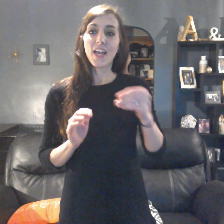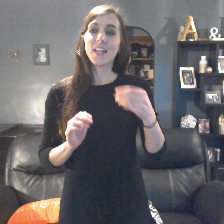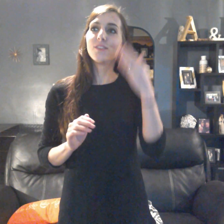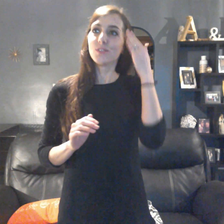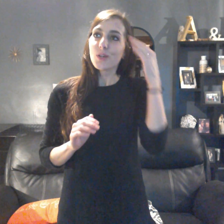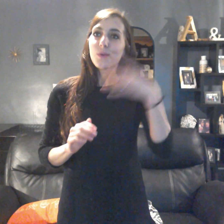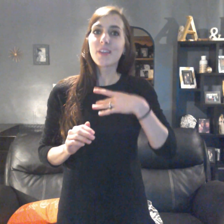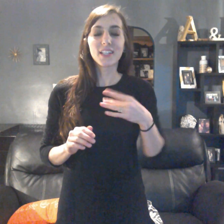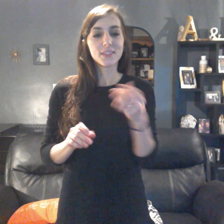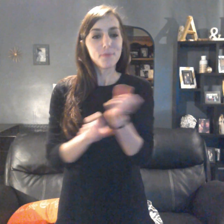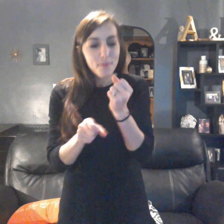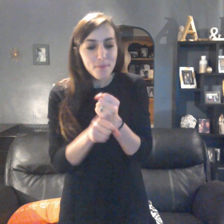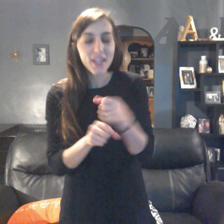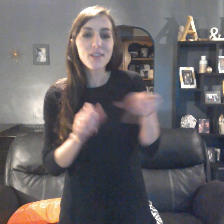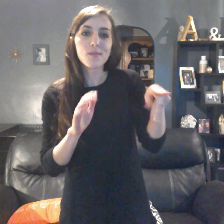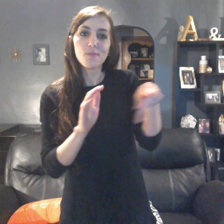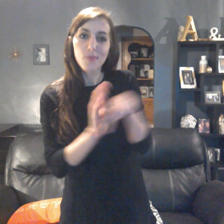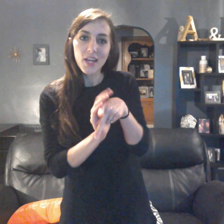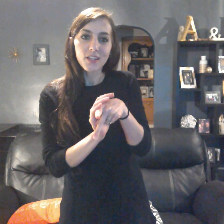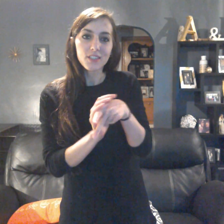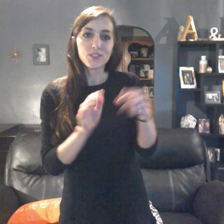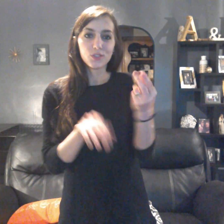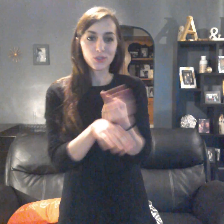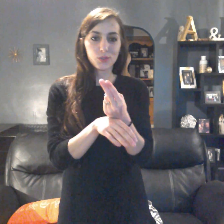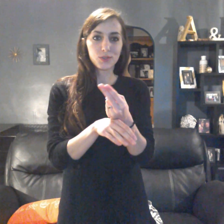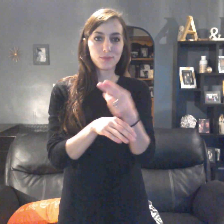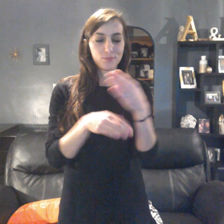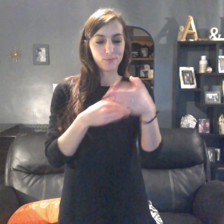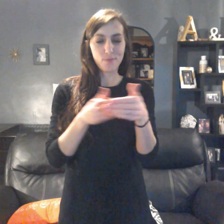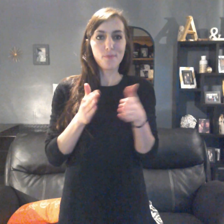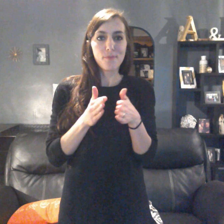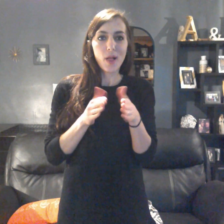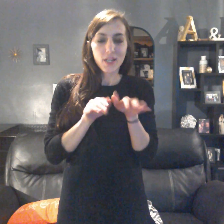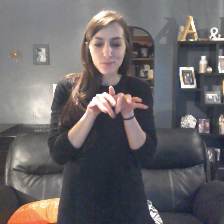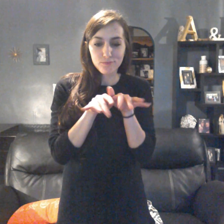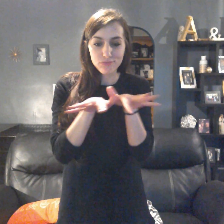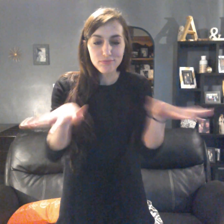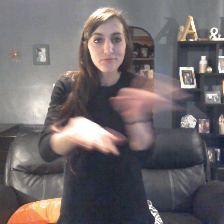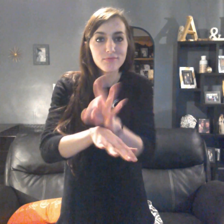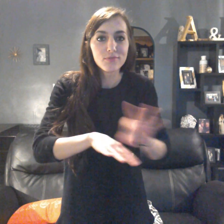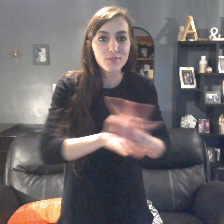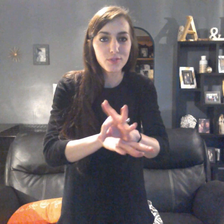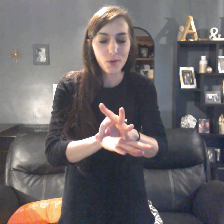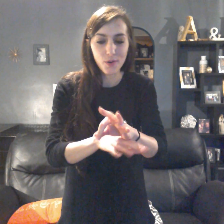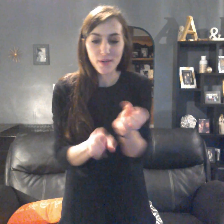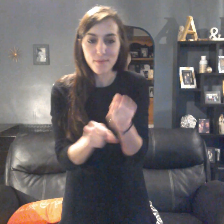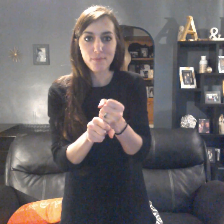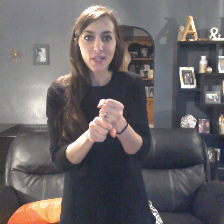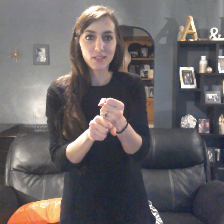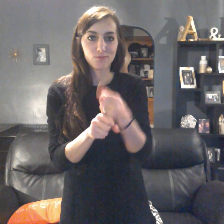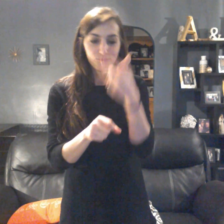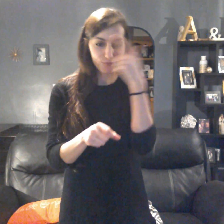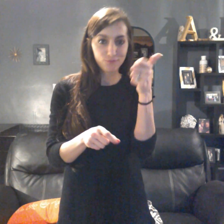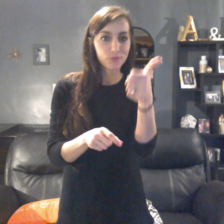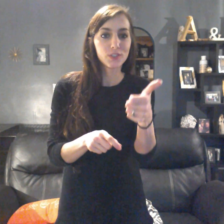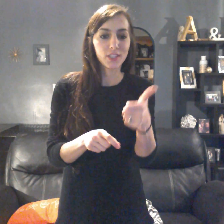to spread all these blocks on the floor and make all sorts of wonderful patterns. And that's great for you to do when you want to do that at recess. But this year we're going to do a little bit more